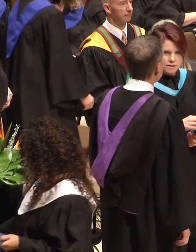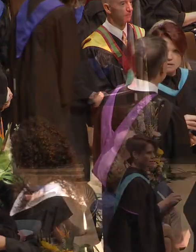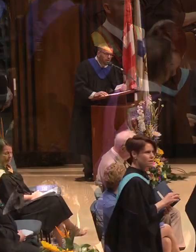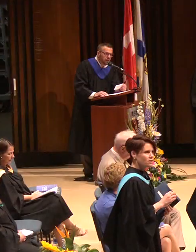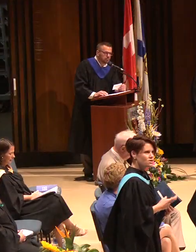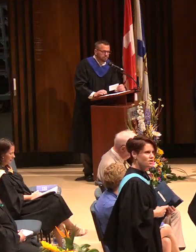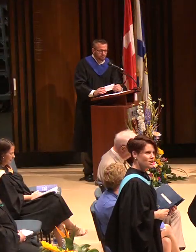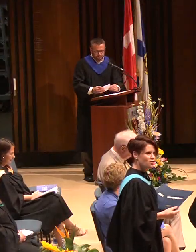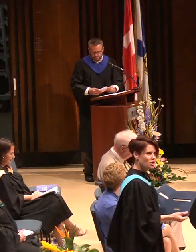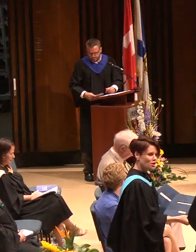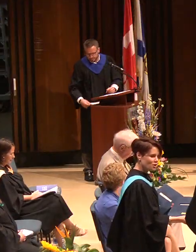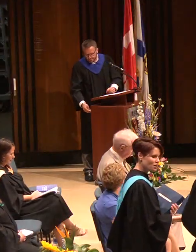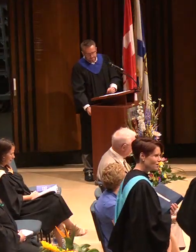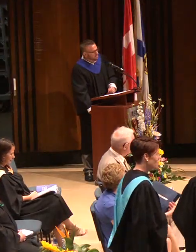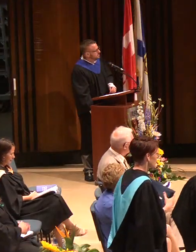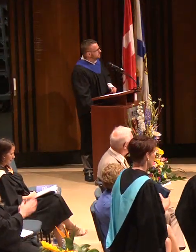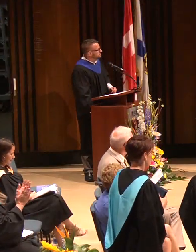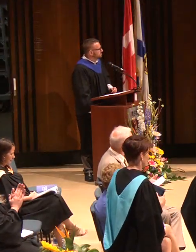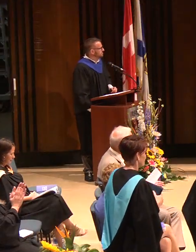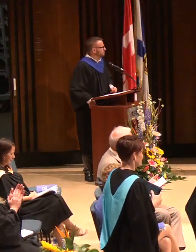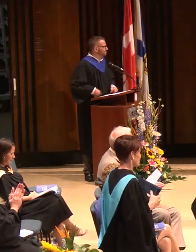Jennifer Caldwell.